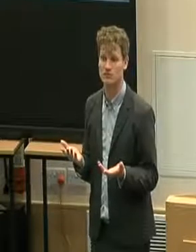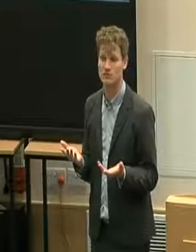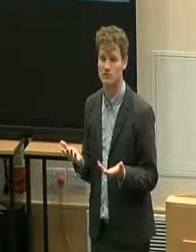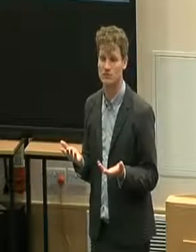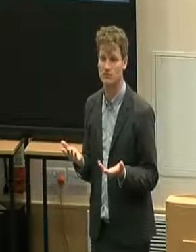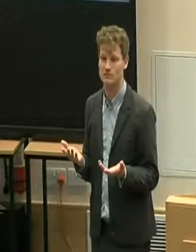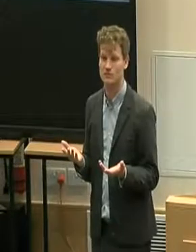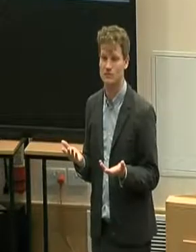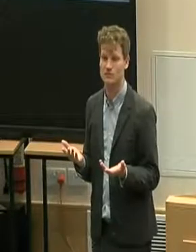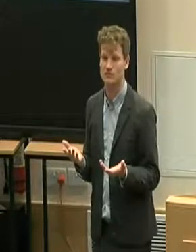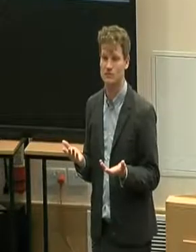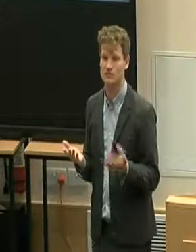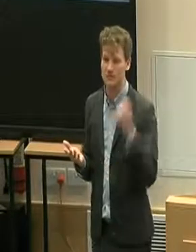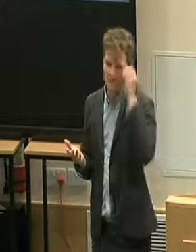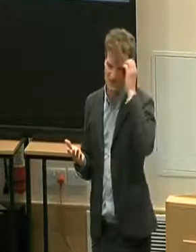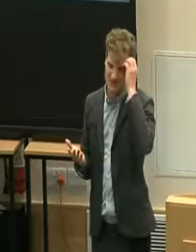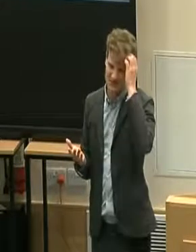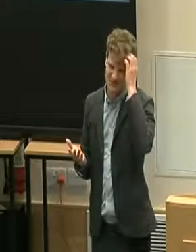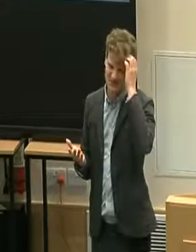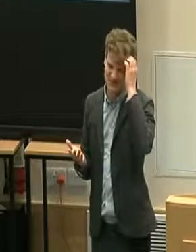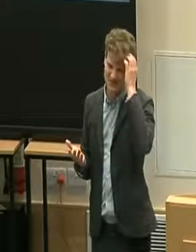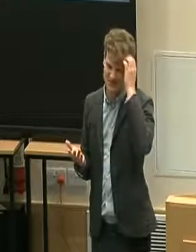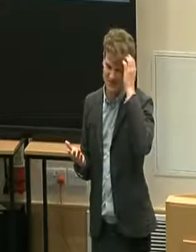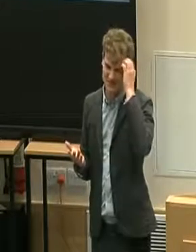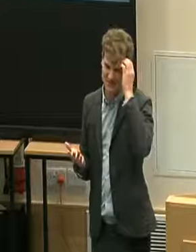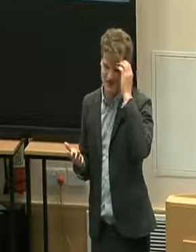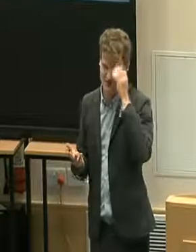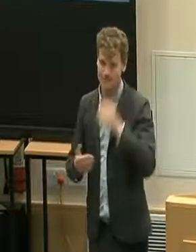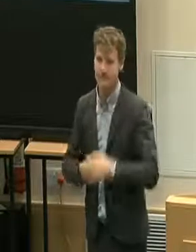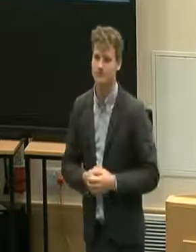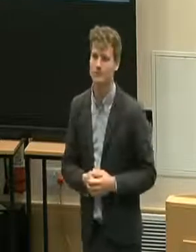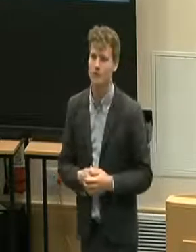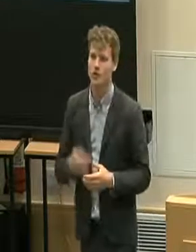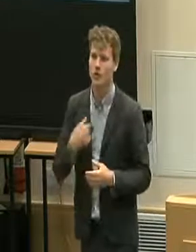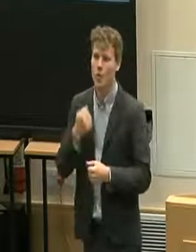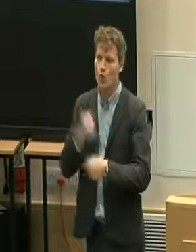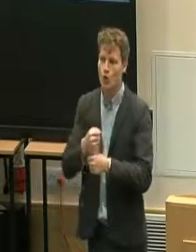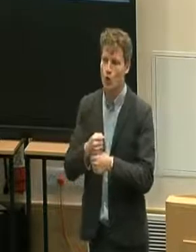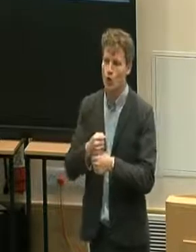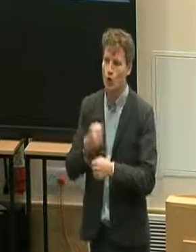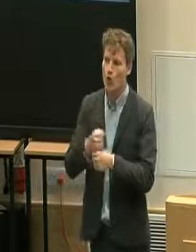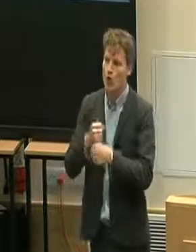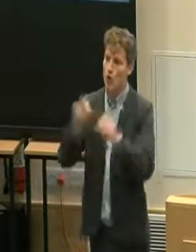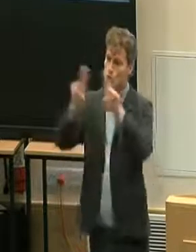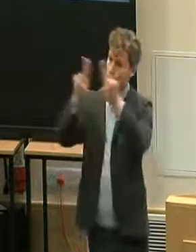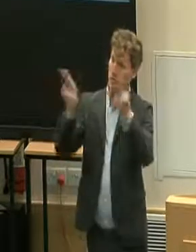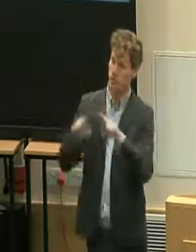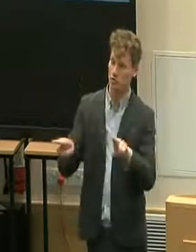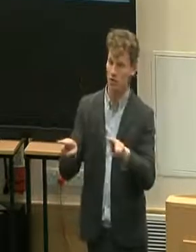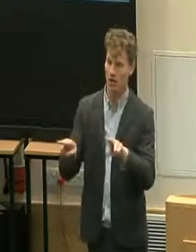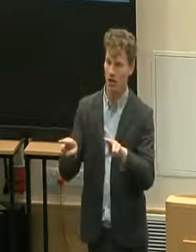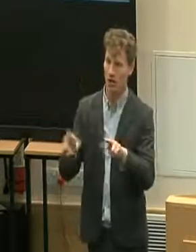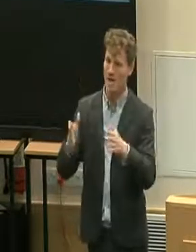is the universalism. I want to insist that the word universal must be taken seriously. We're talking about a human